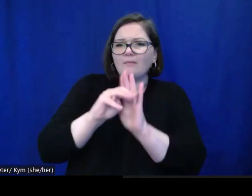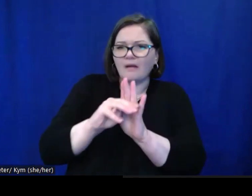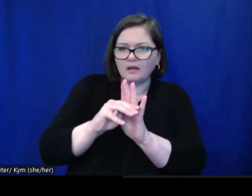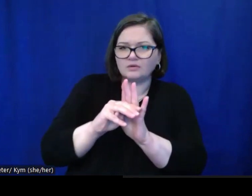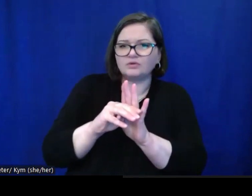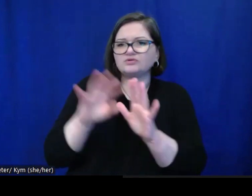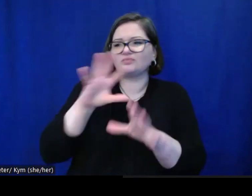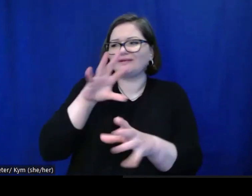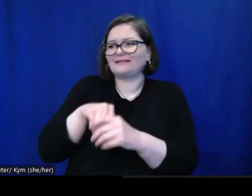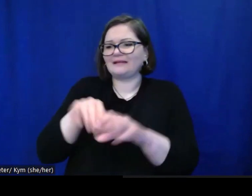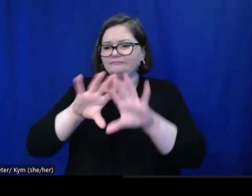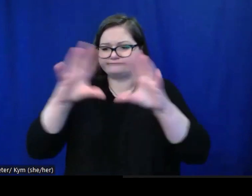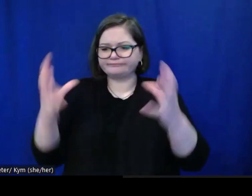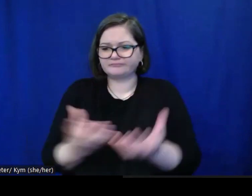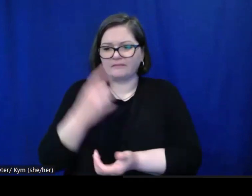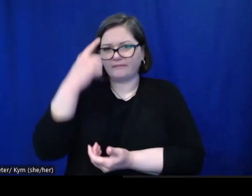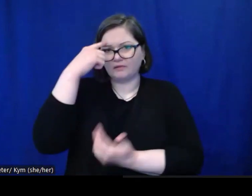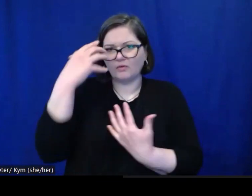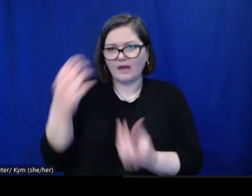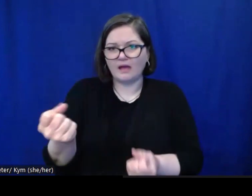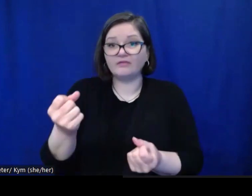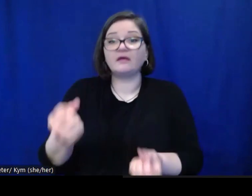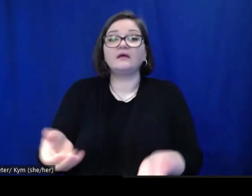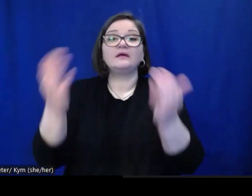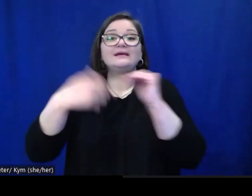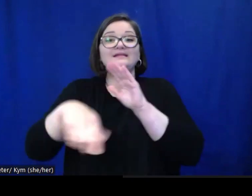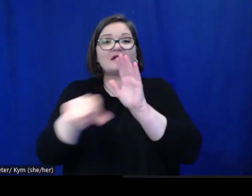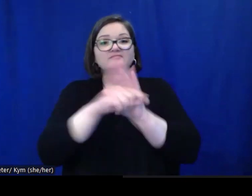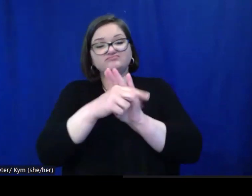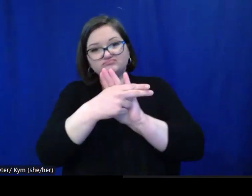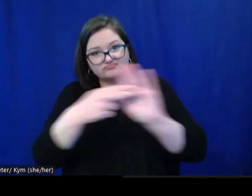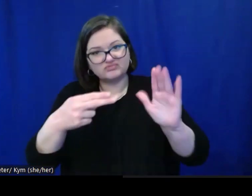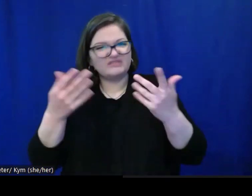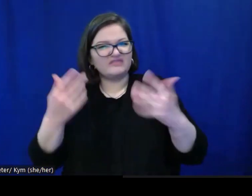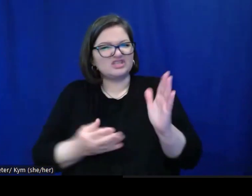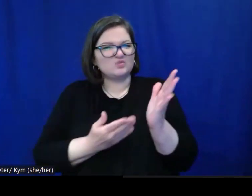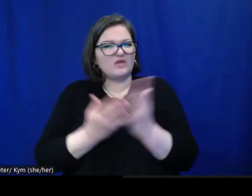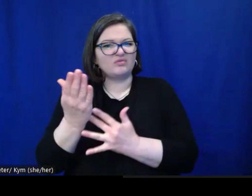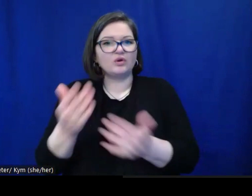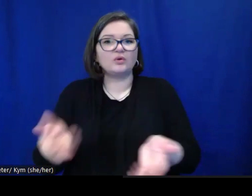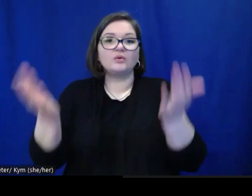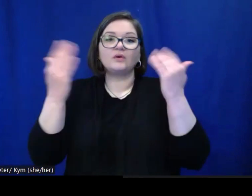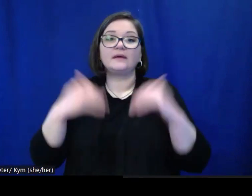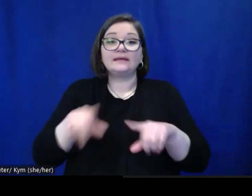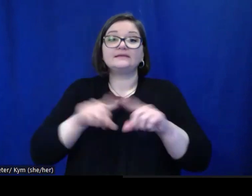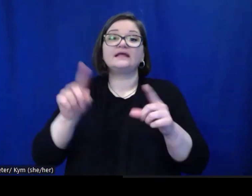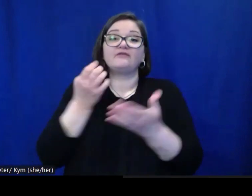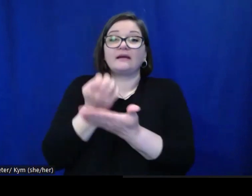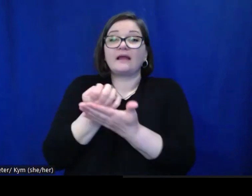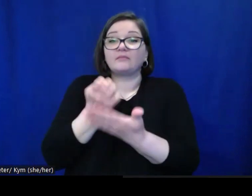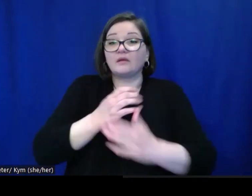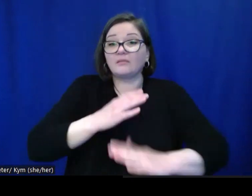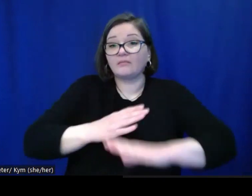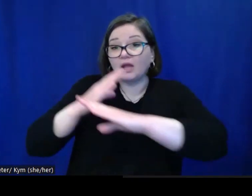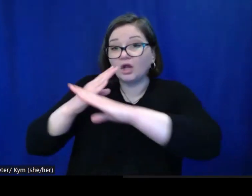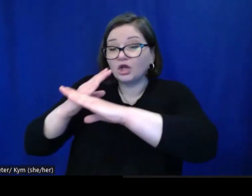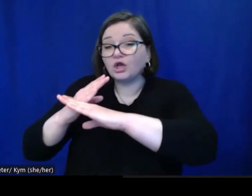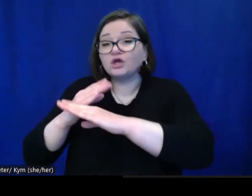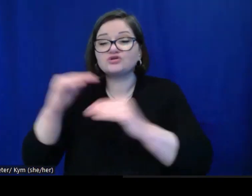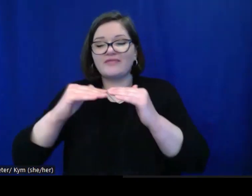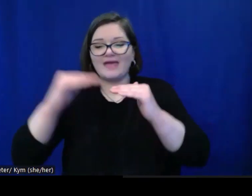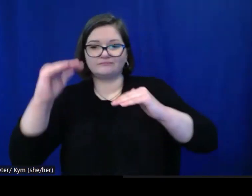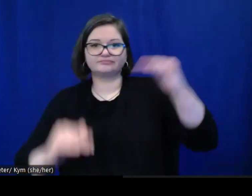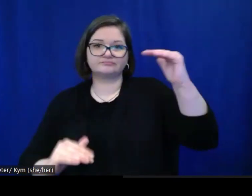and stereotype, which we have went over, different economic barriers, so disparities in social